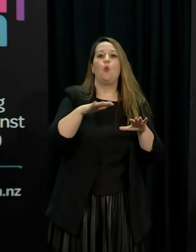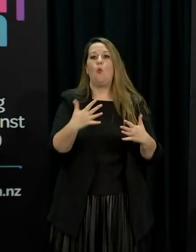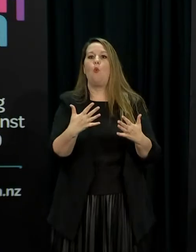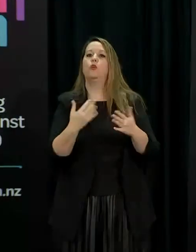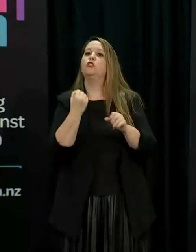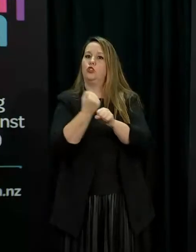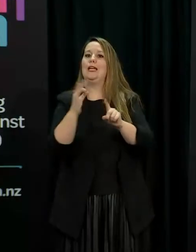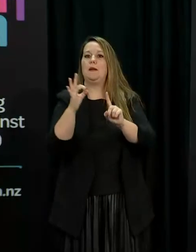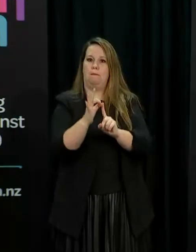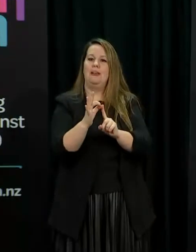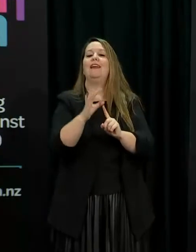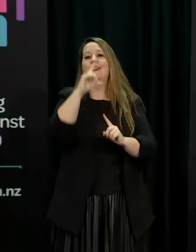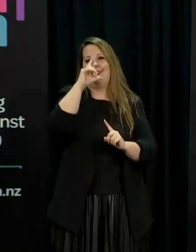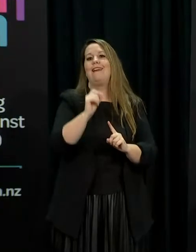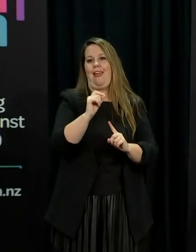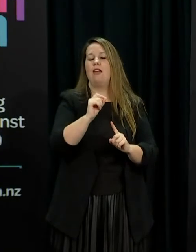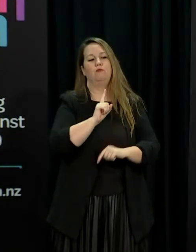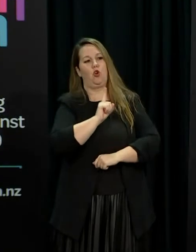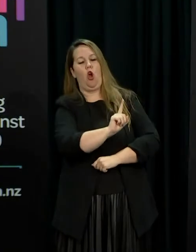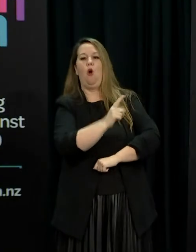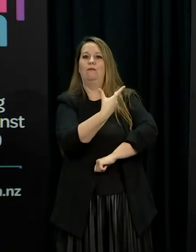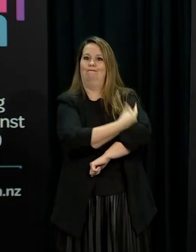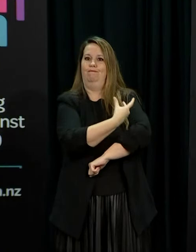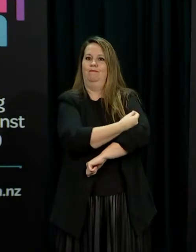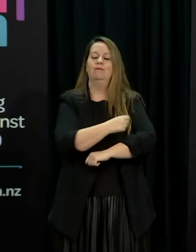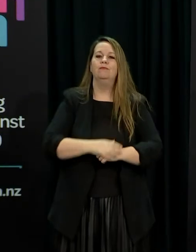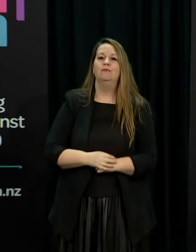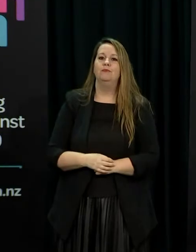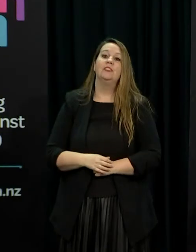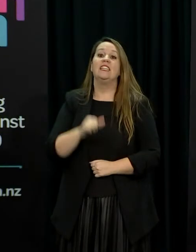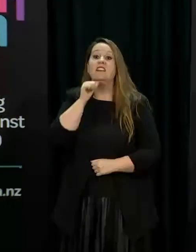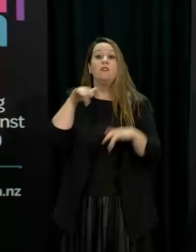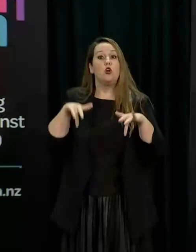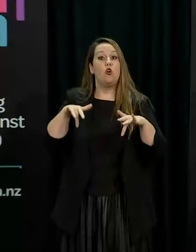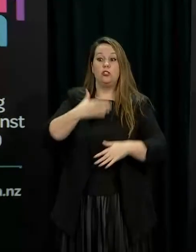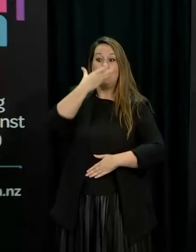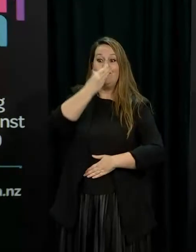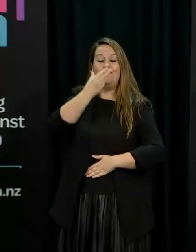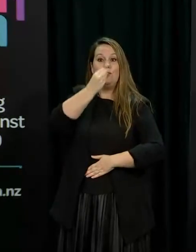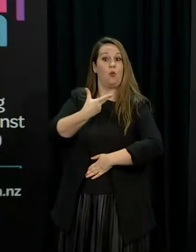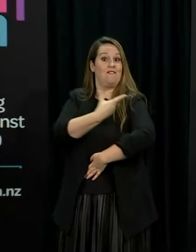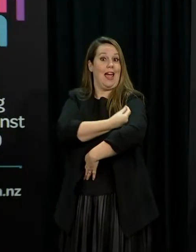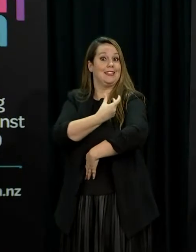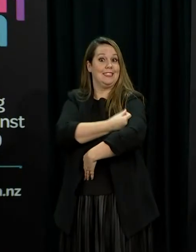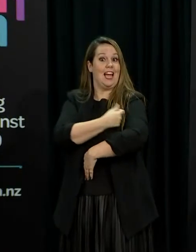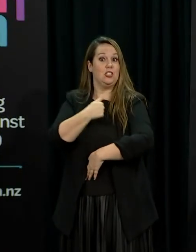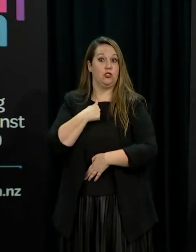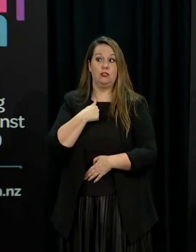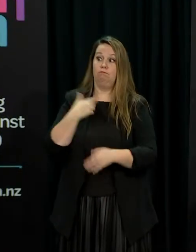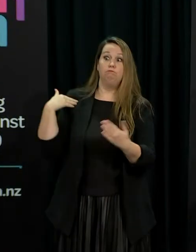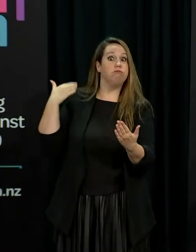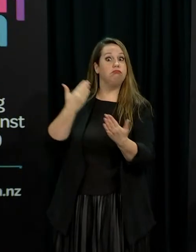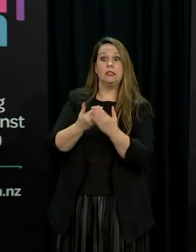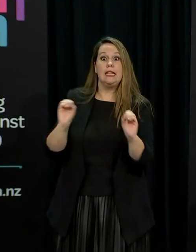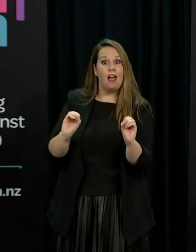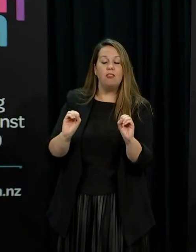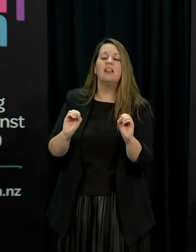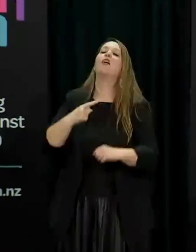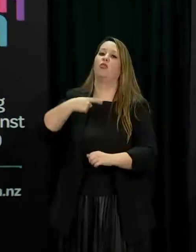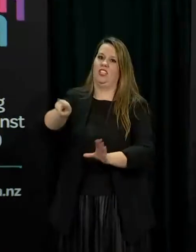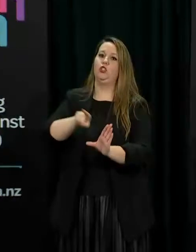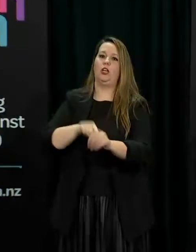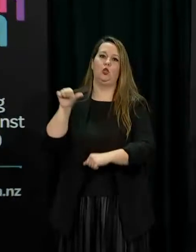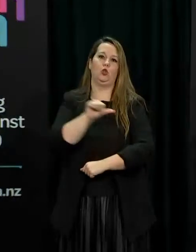free vaccination. If you haven't had a flu vaccination ever before, this is the year to do it.